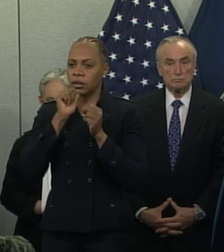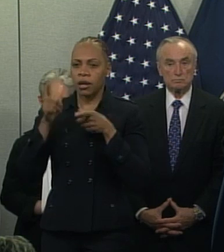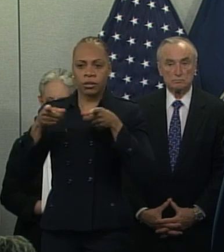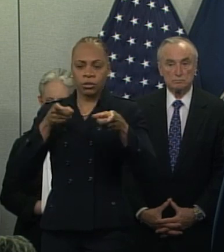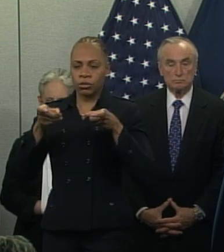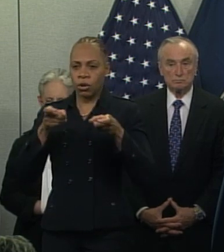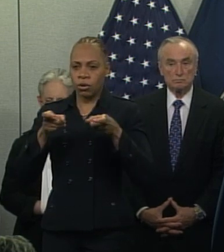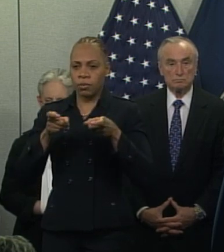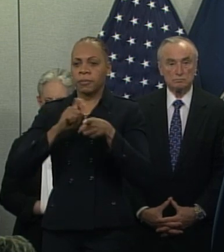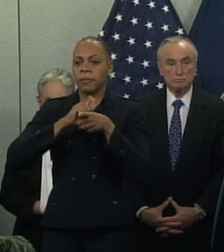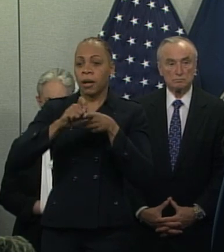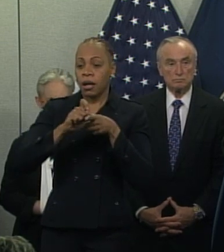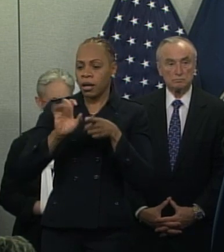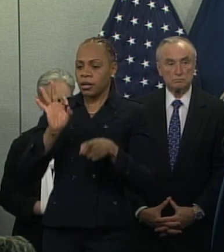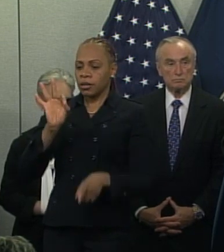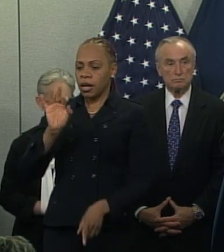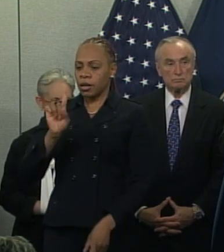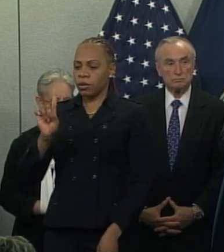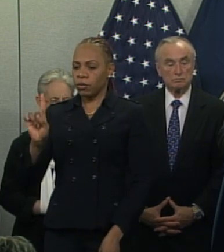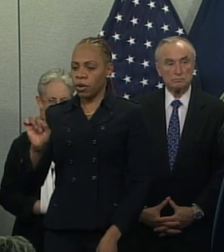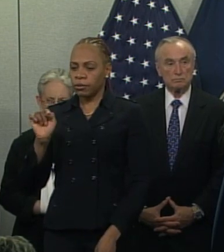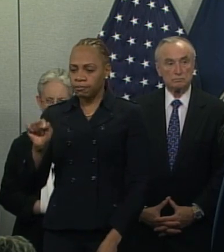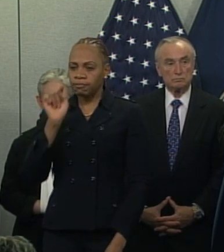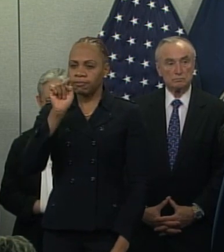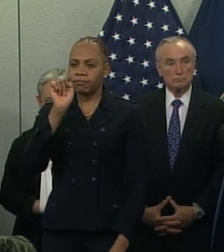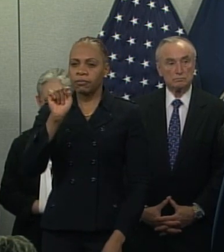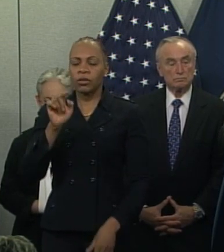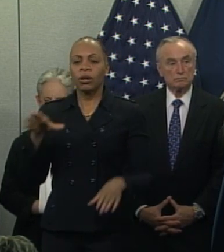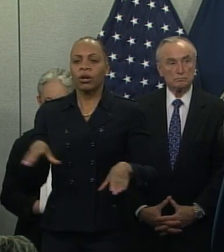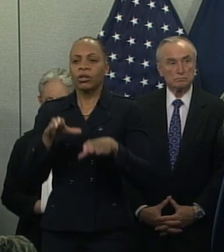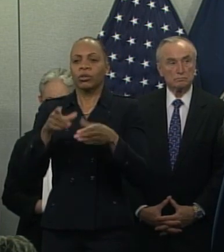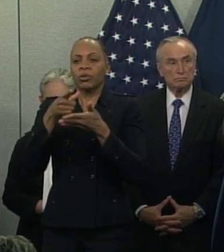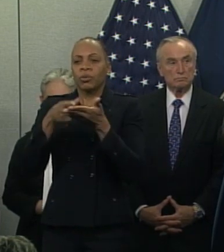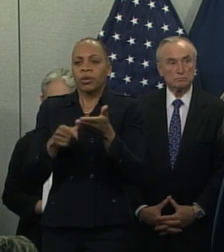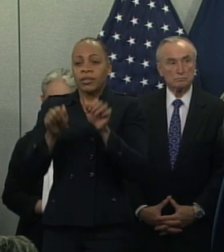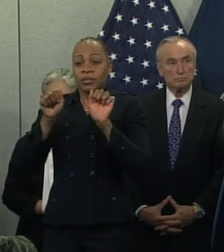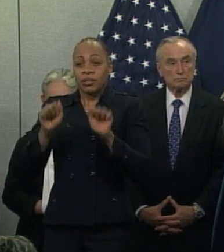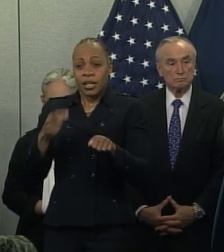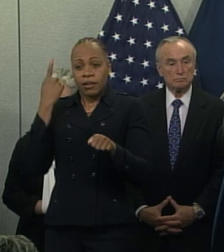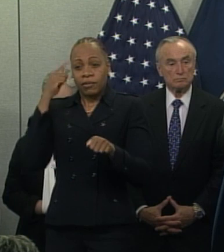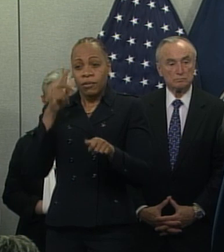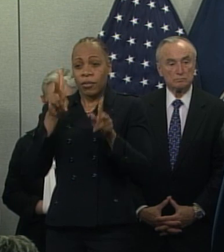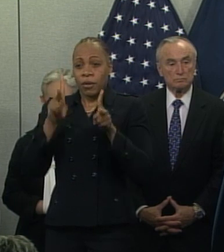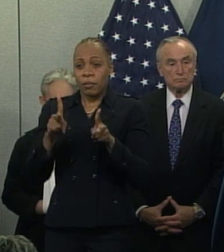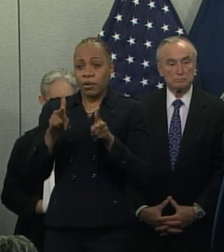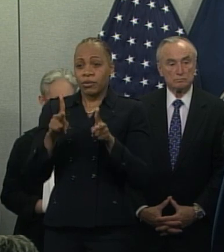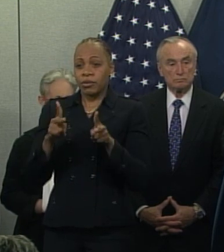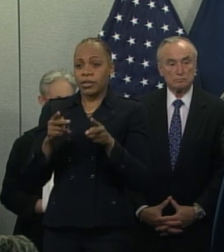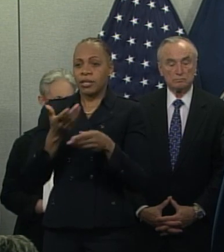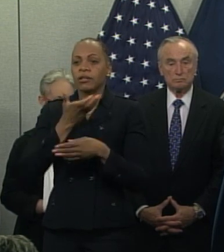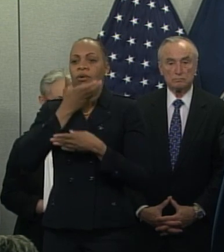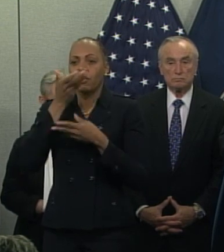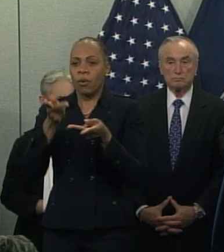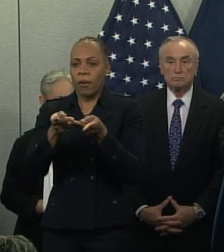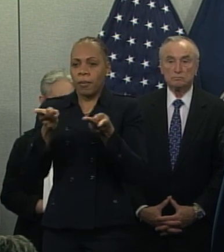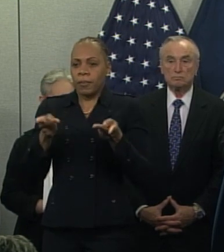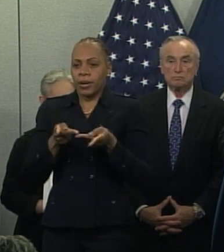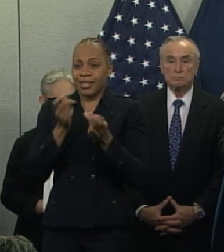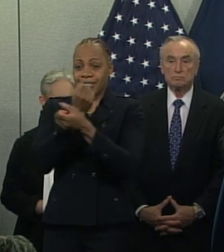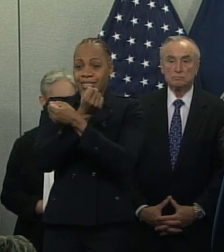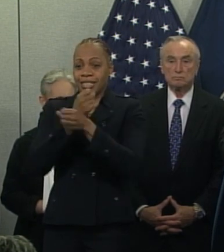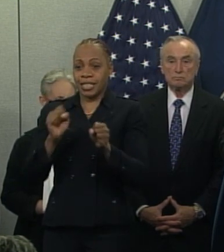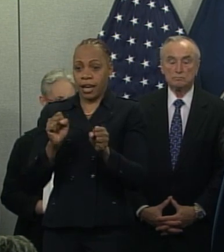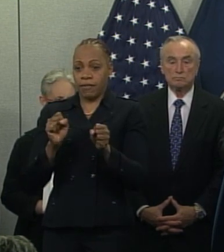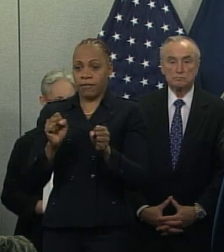call 911 or do whatever you can to get them to a warm, safe place immediately. With that, I'll simply